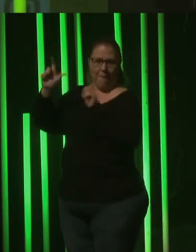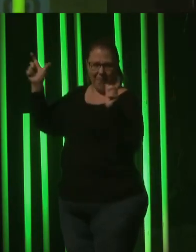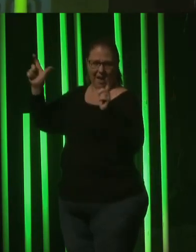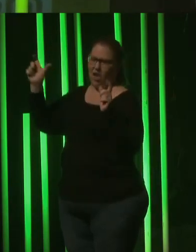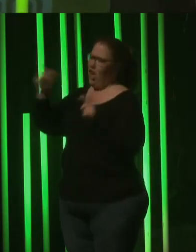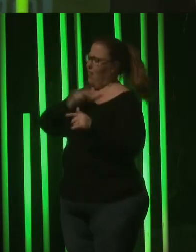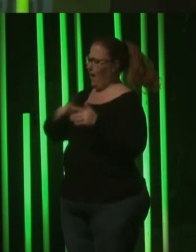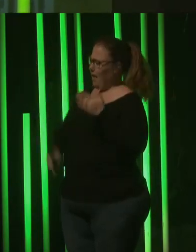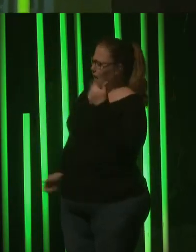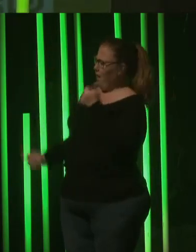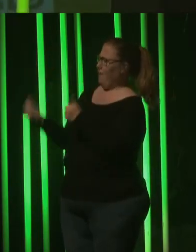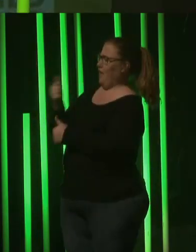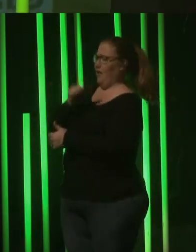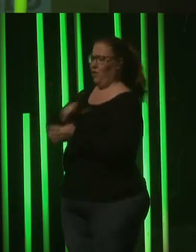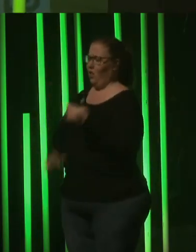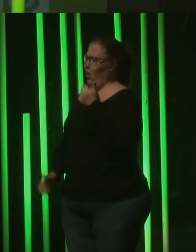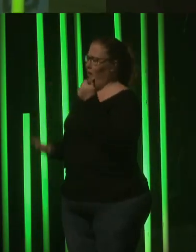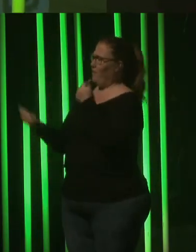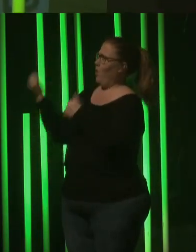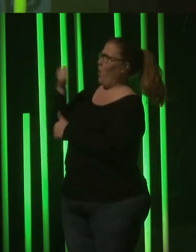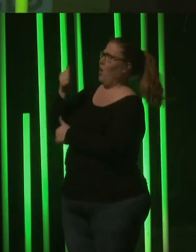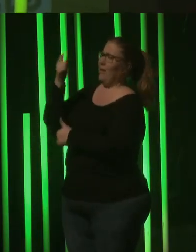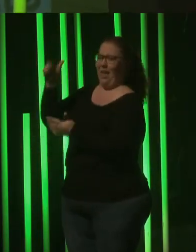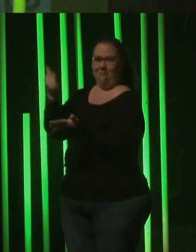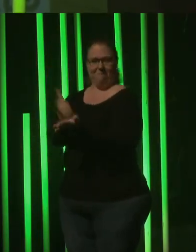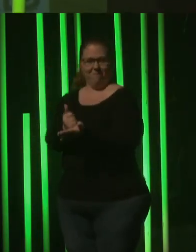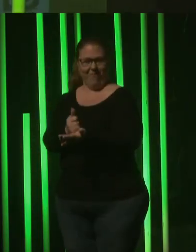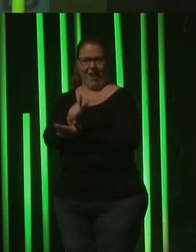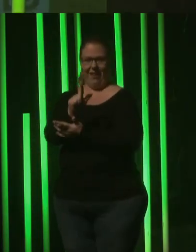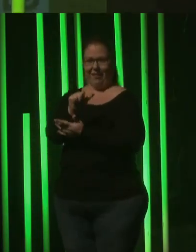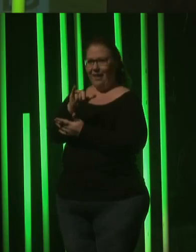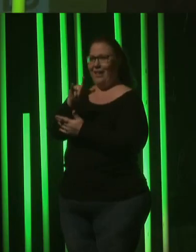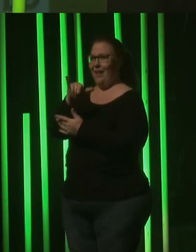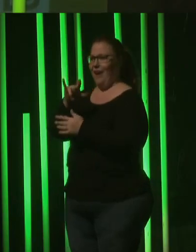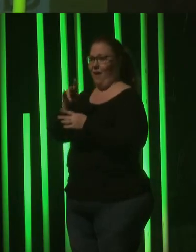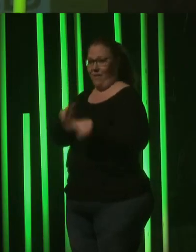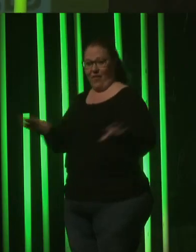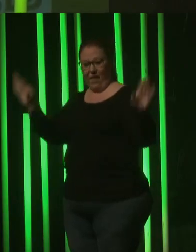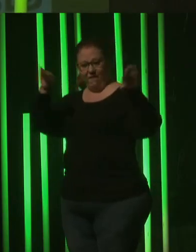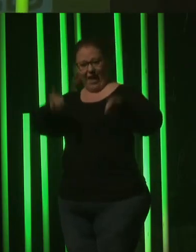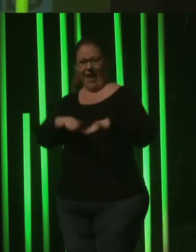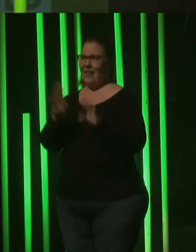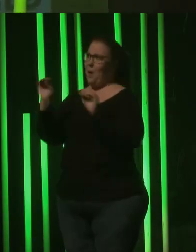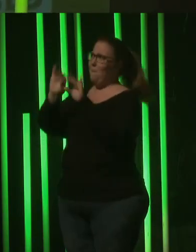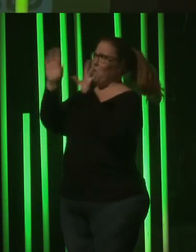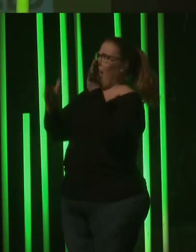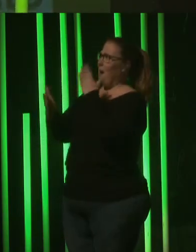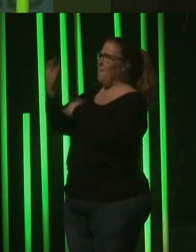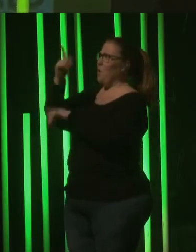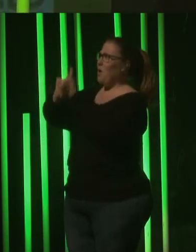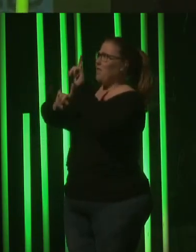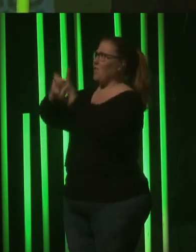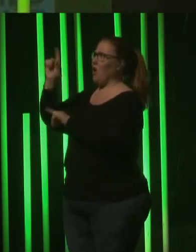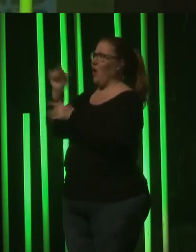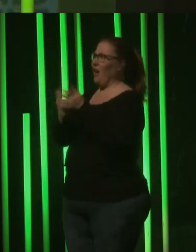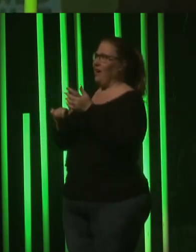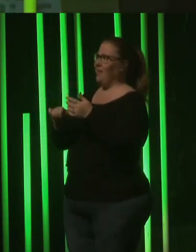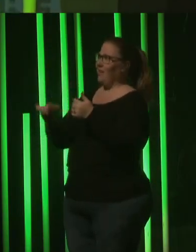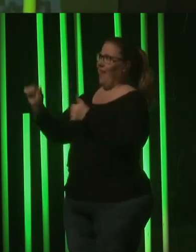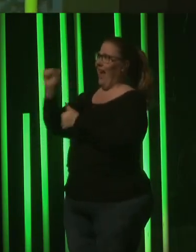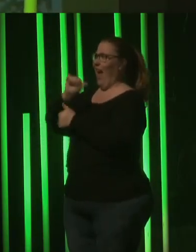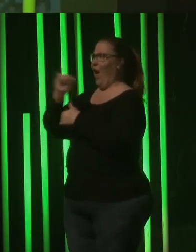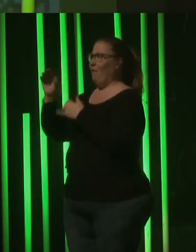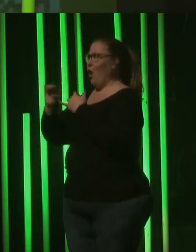of kings, Lord of lords, amen. Lily of the valley, bright and morning star, Alpha,